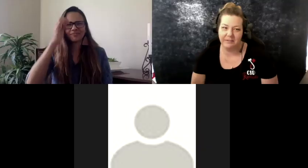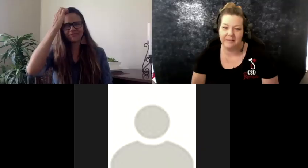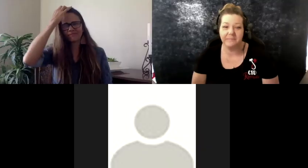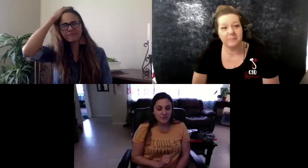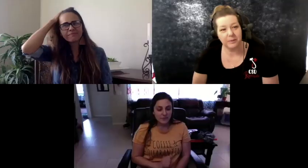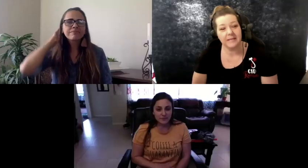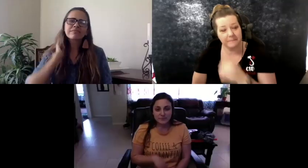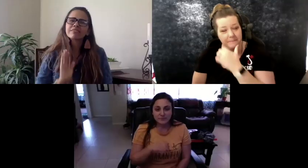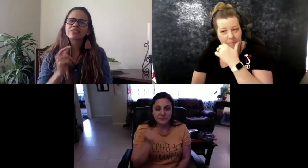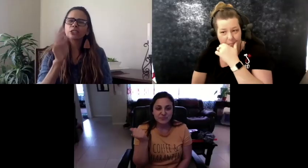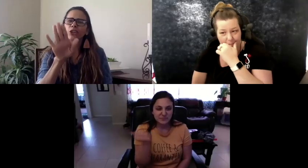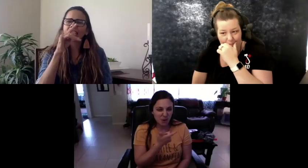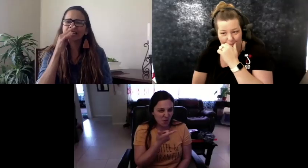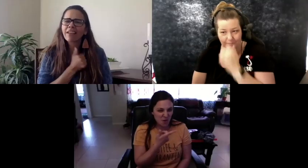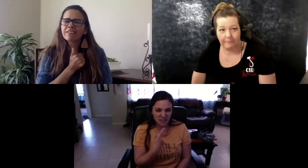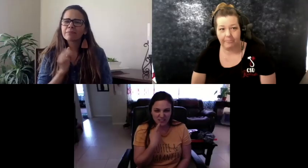Absolutely. Brittany?